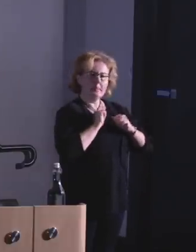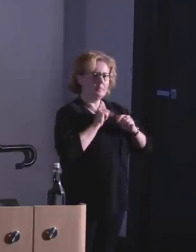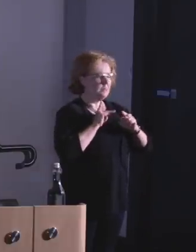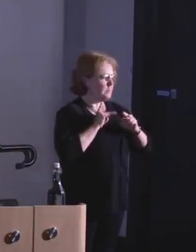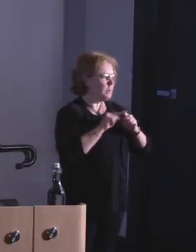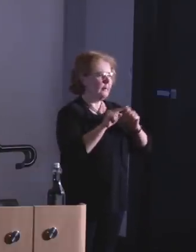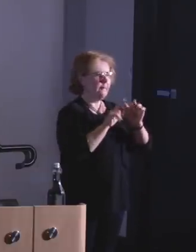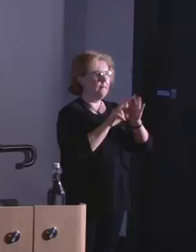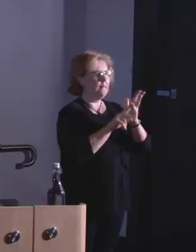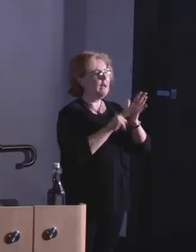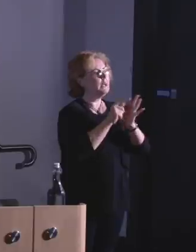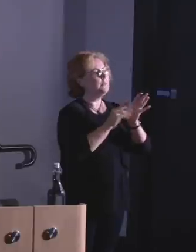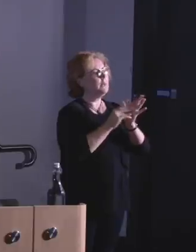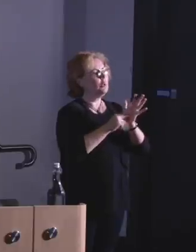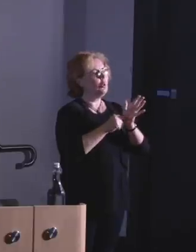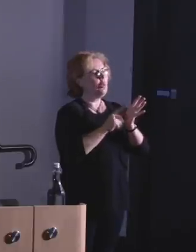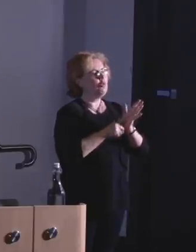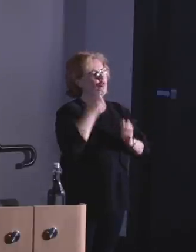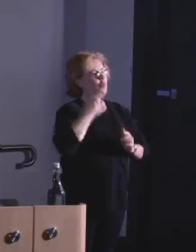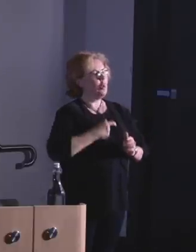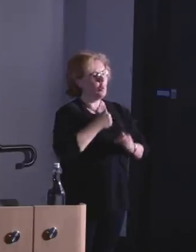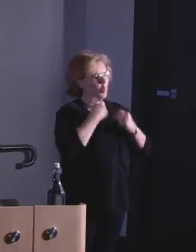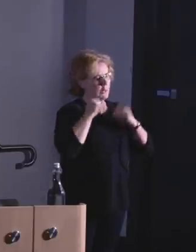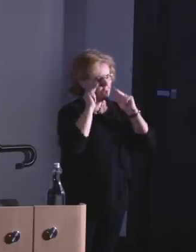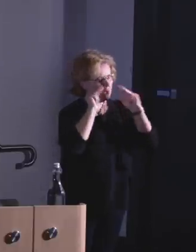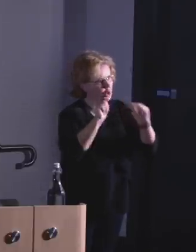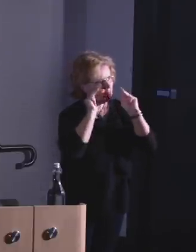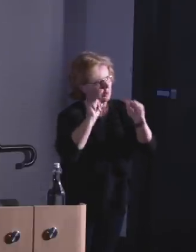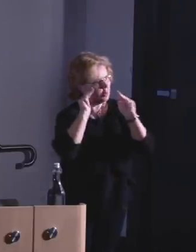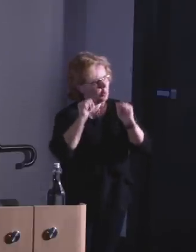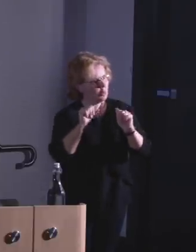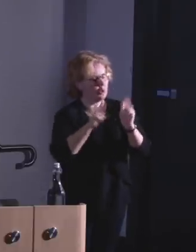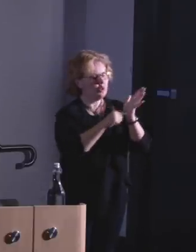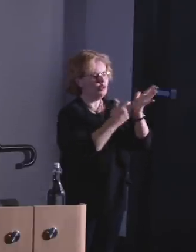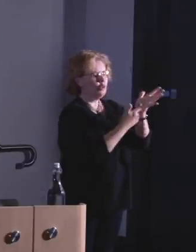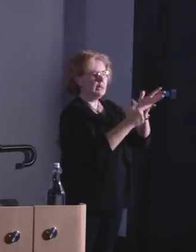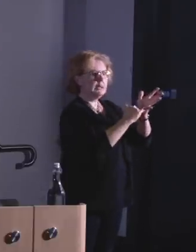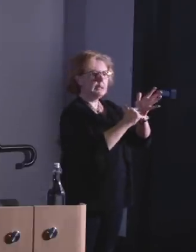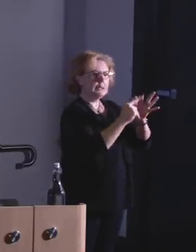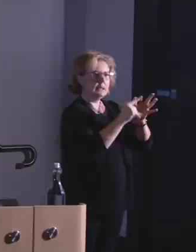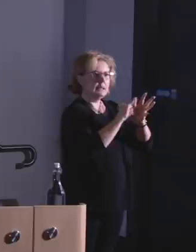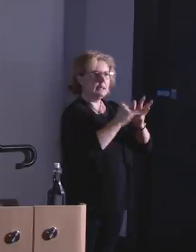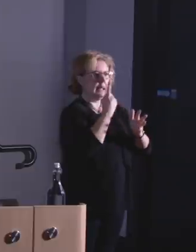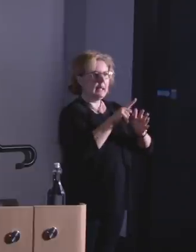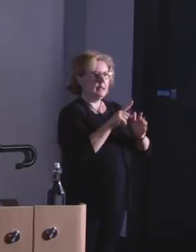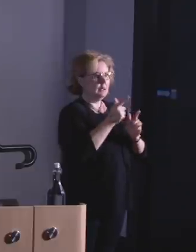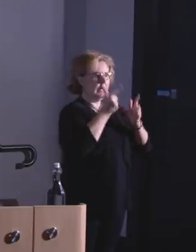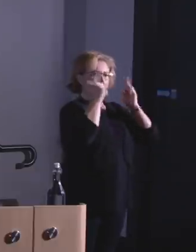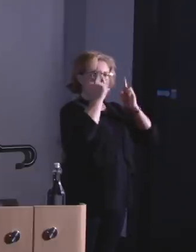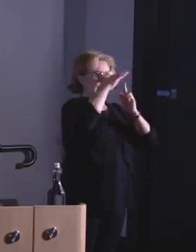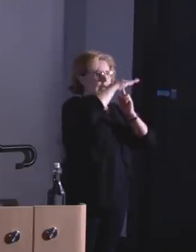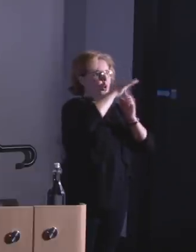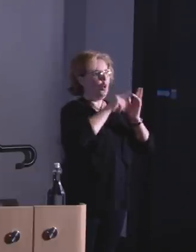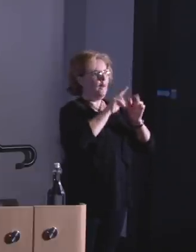is that we are custodians, we are the trustees and heads of extended families. We look to